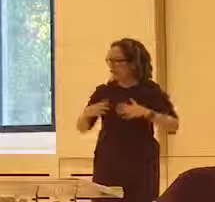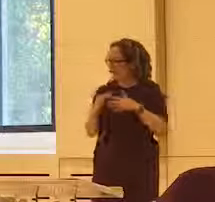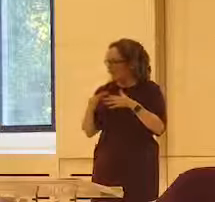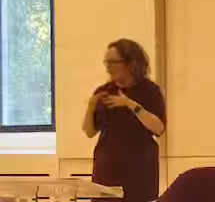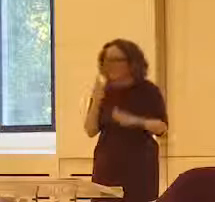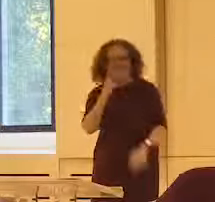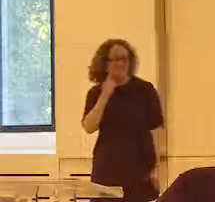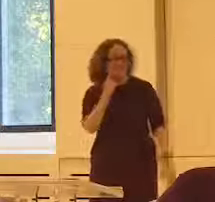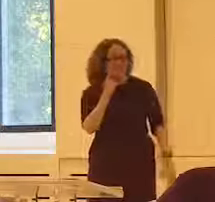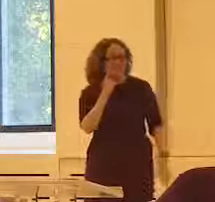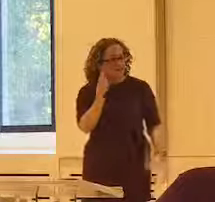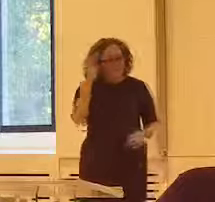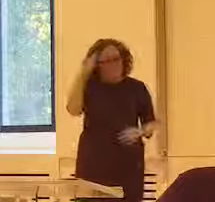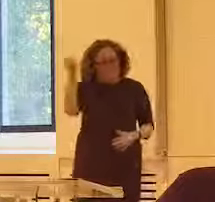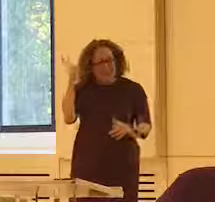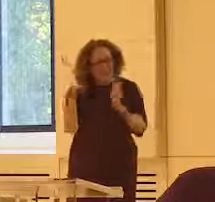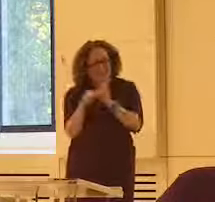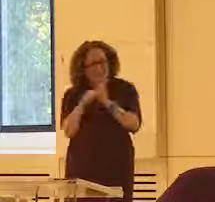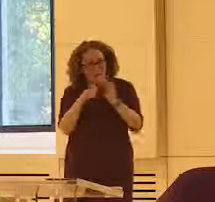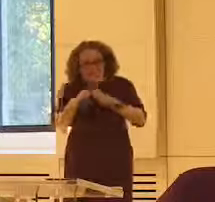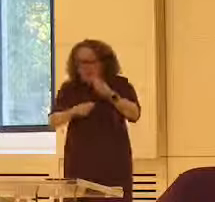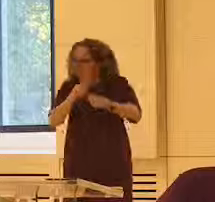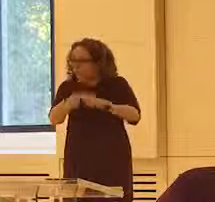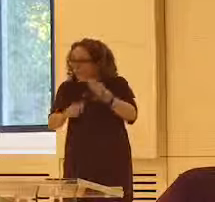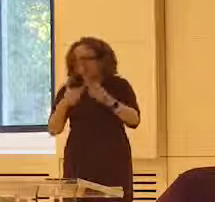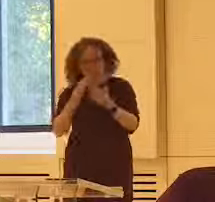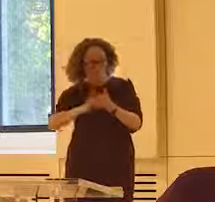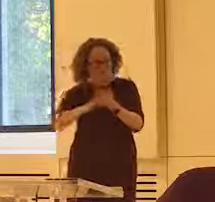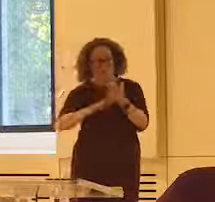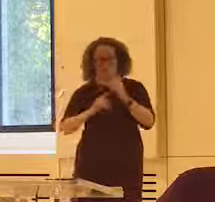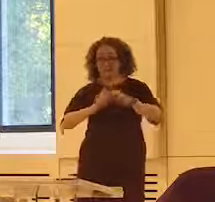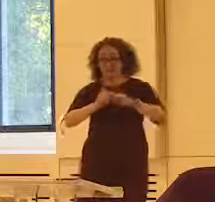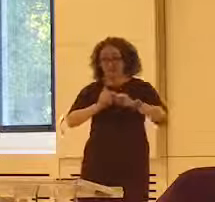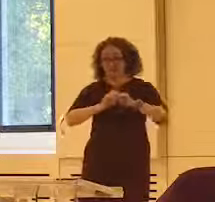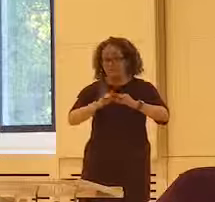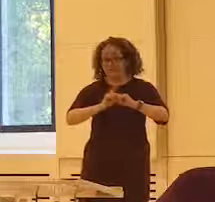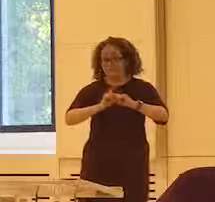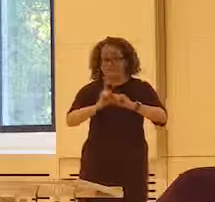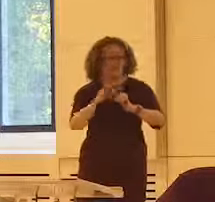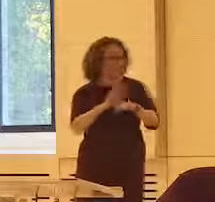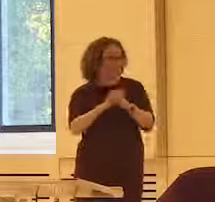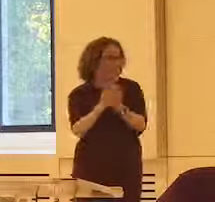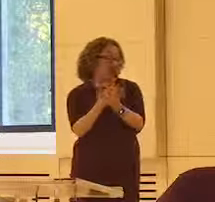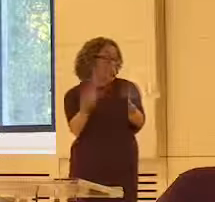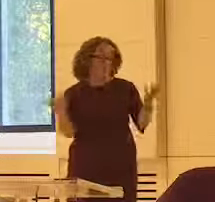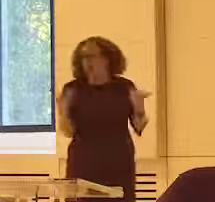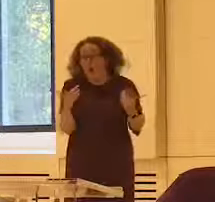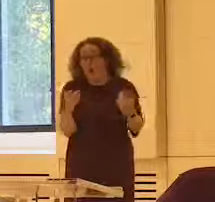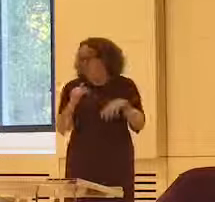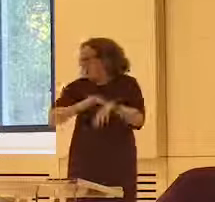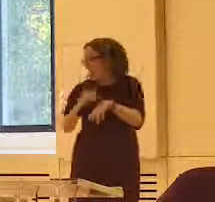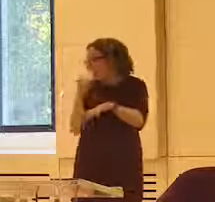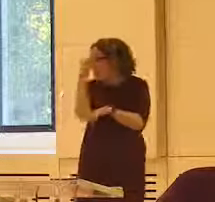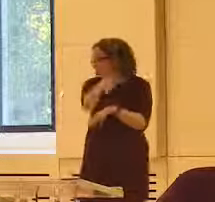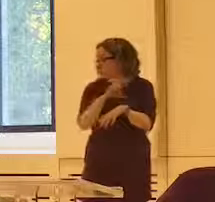difficult. Easy for physical symptoms, you can show it, but to talk about a mental